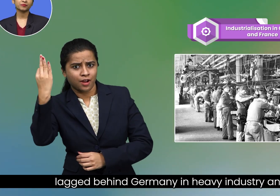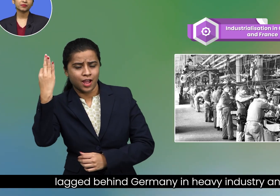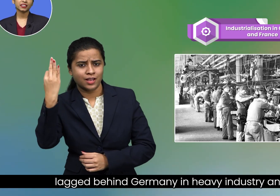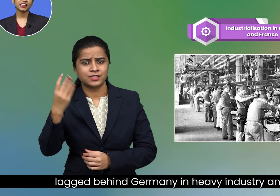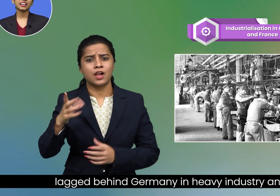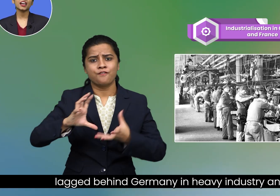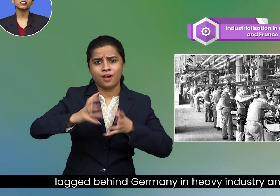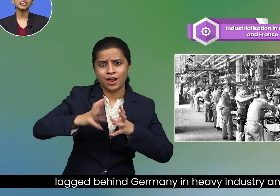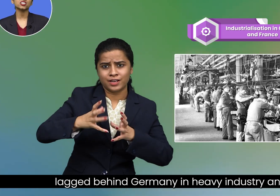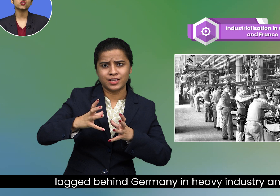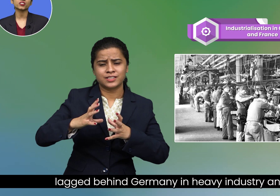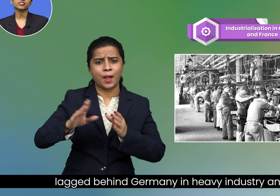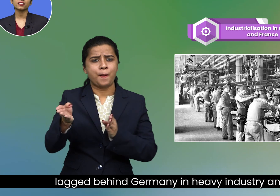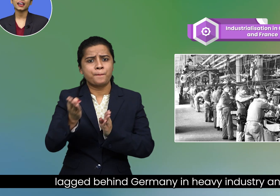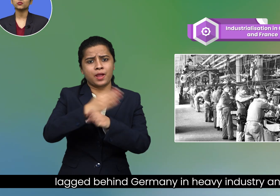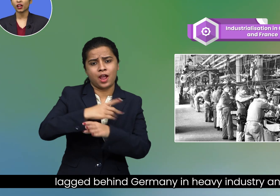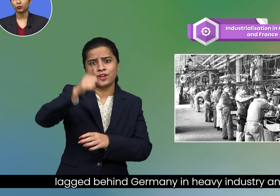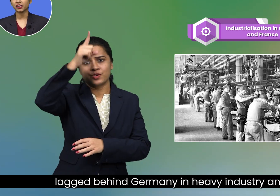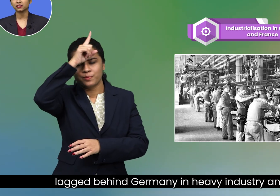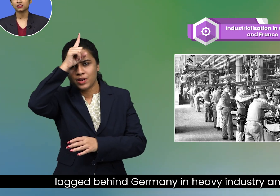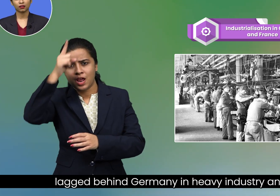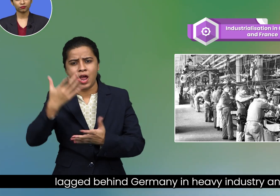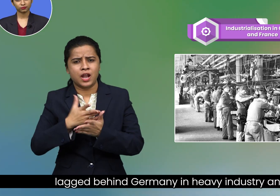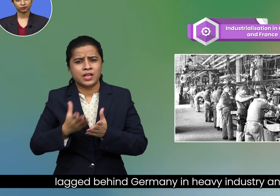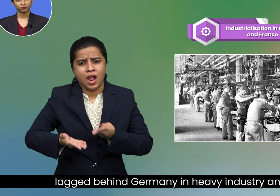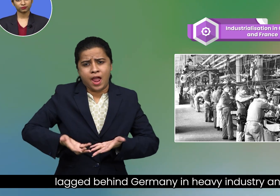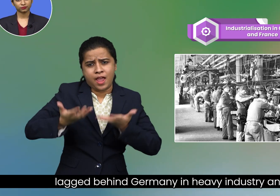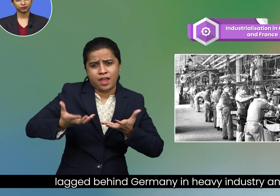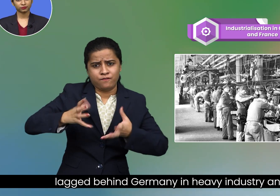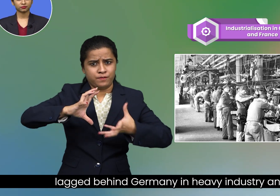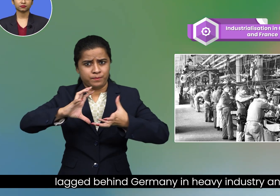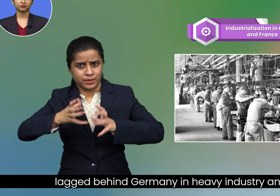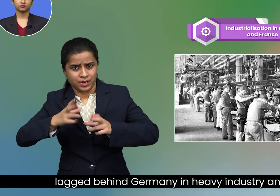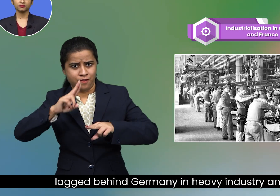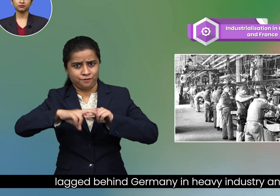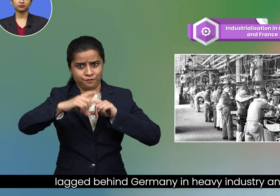Germany in heavy industry and railways.